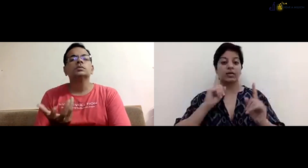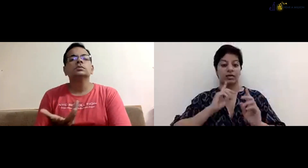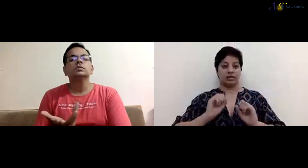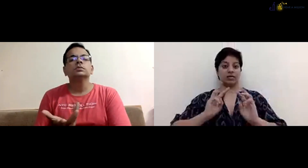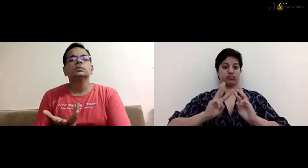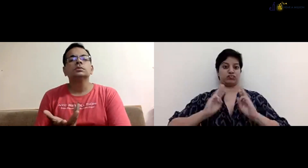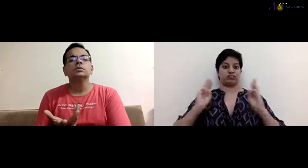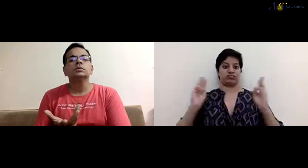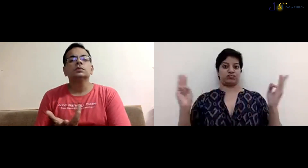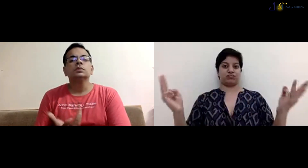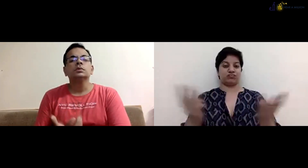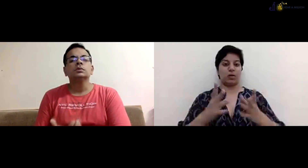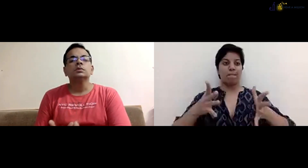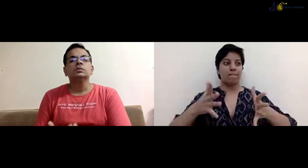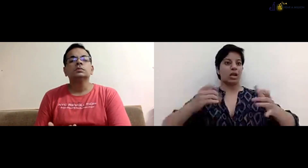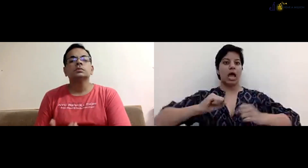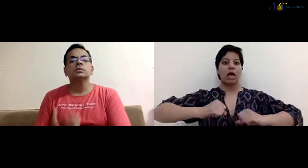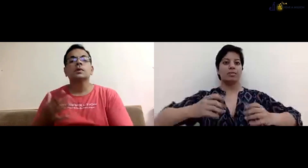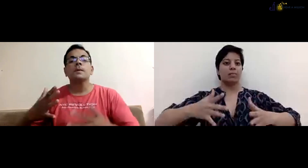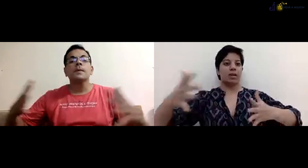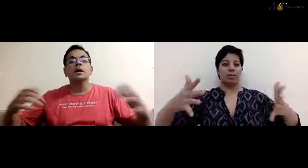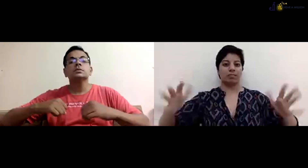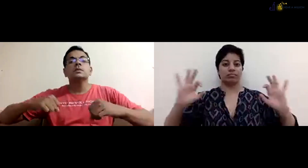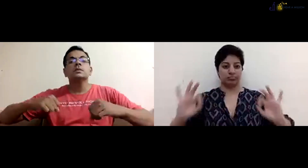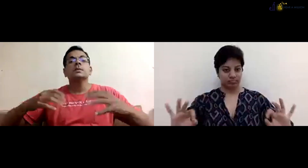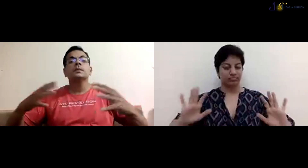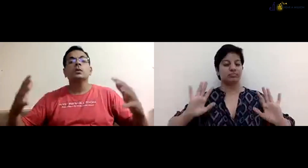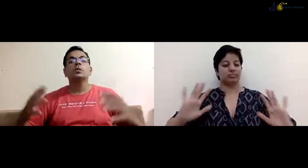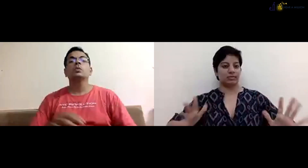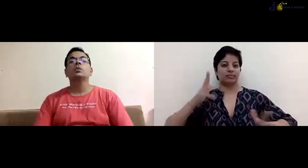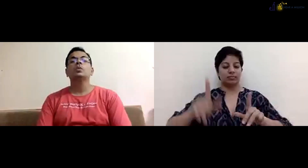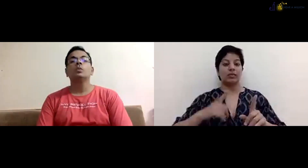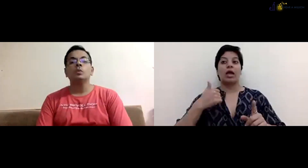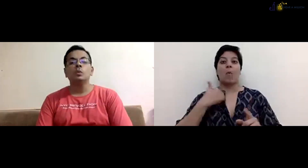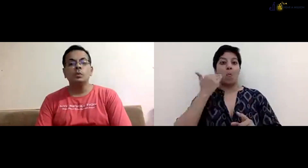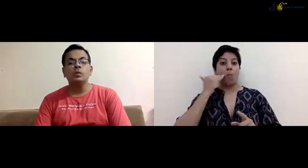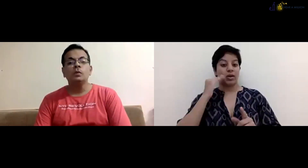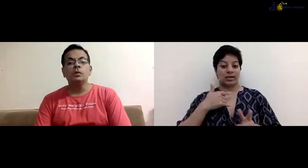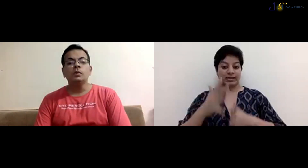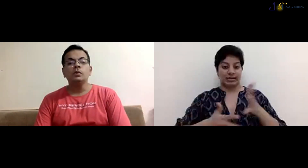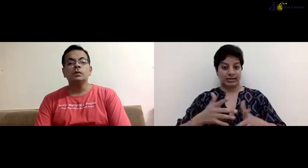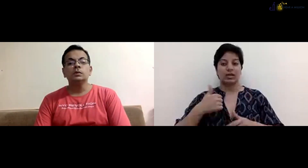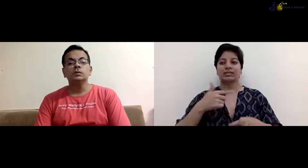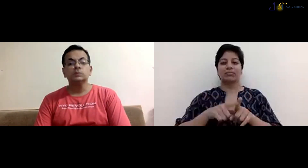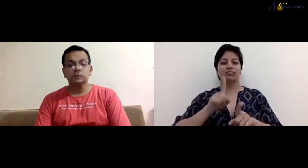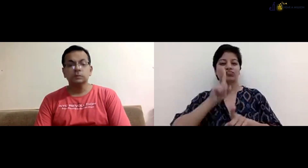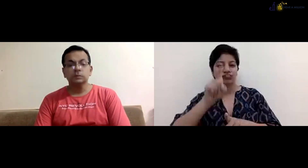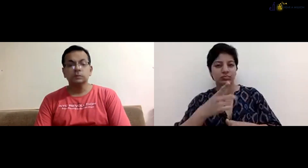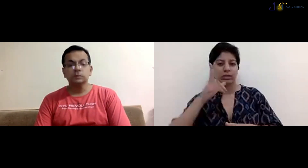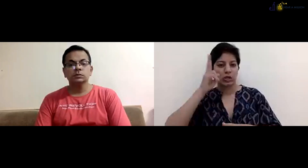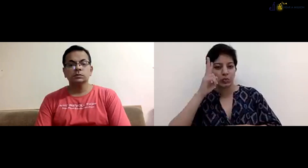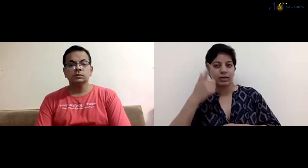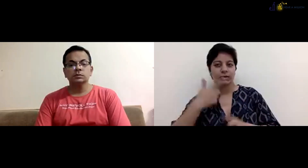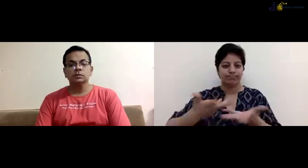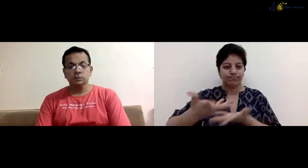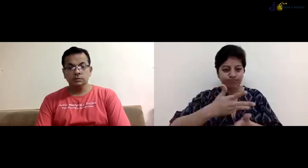As I'm not able to say anything because the workshop is going in a big level and people are sitting a little fast from there,